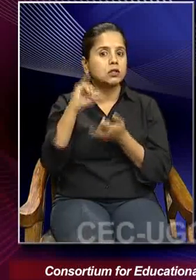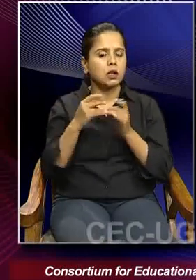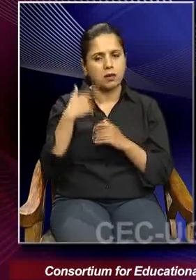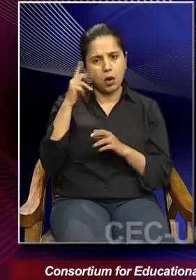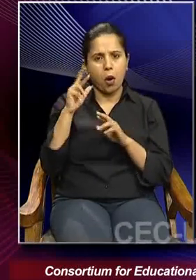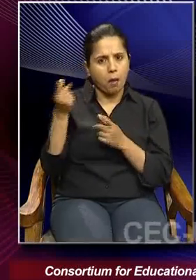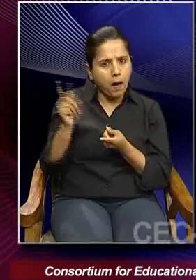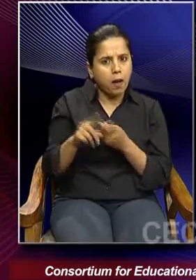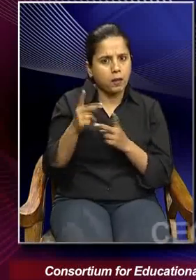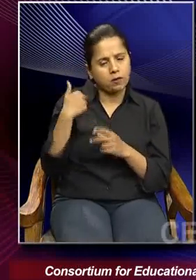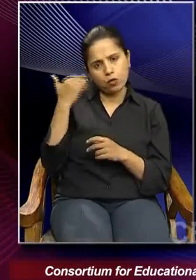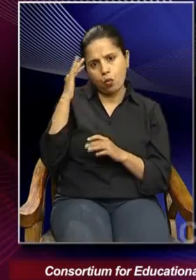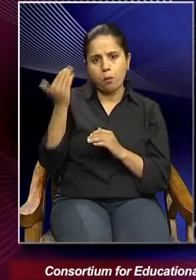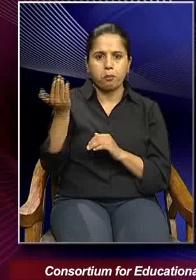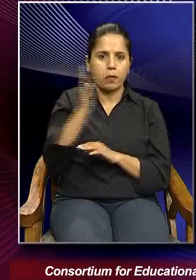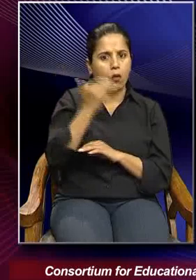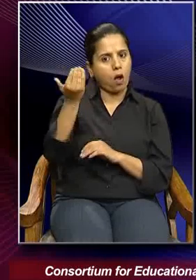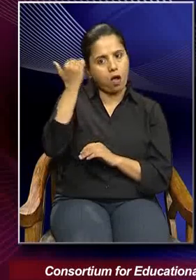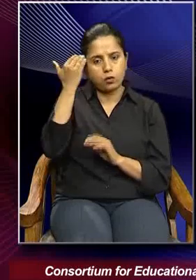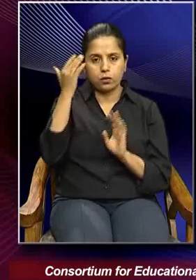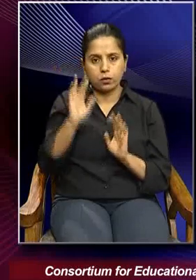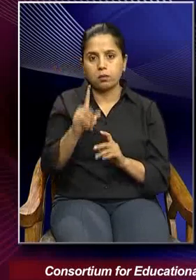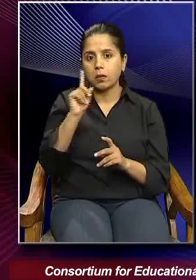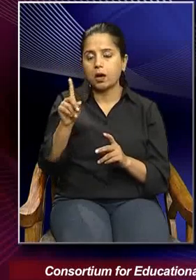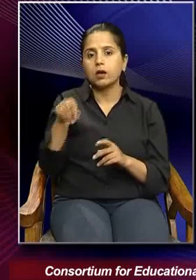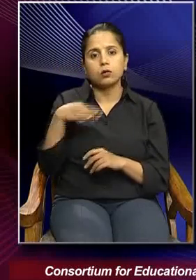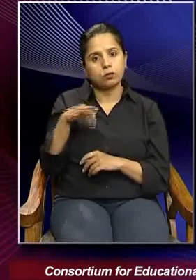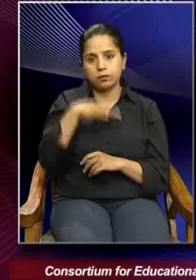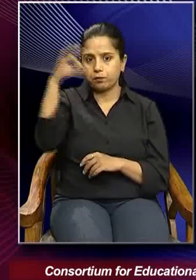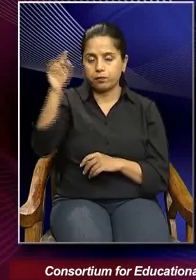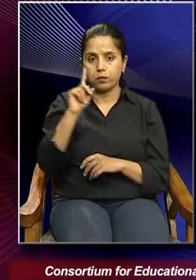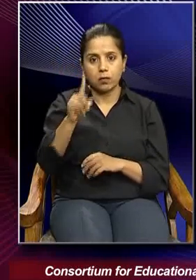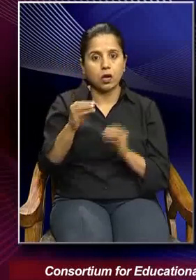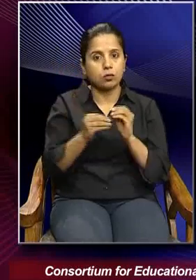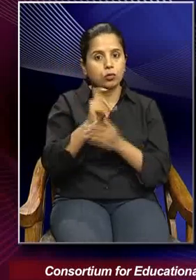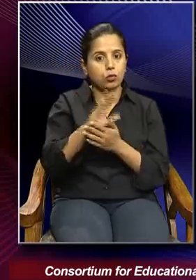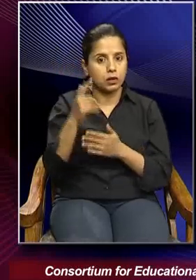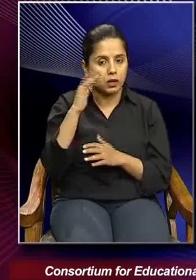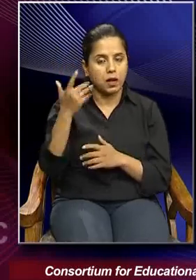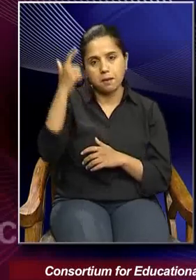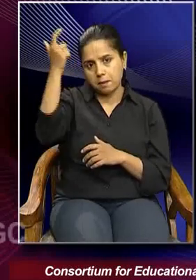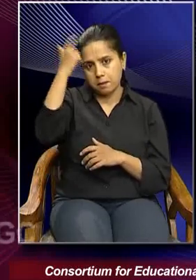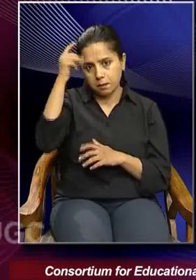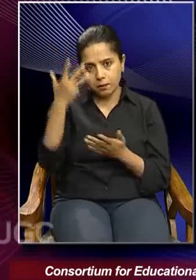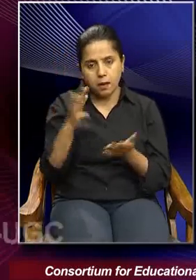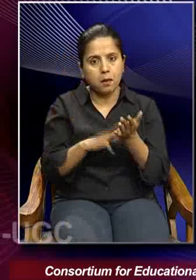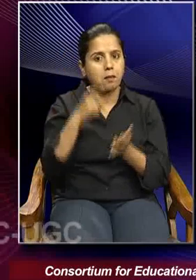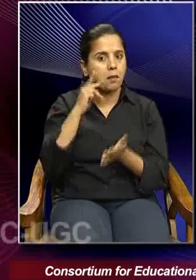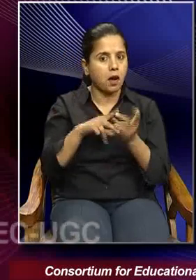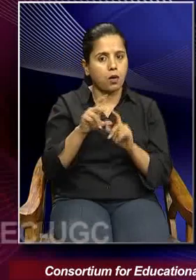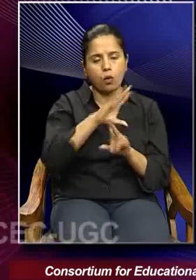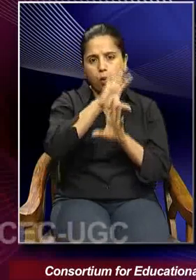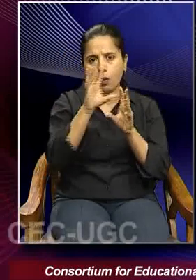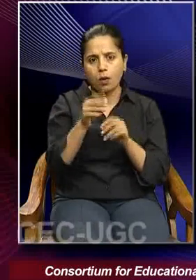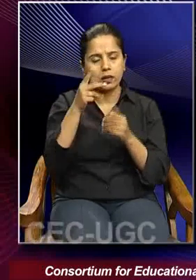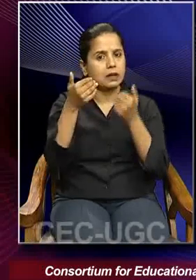consciousness is just the Purush, while Buddhi, Manas or Mahat, they are all distinct